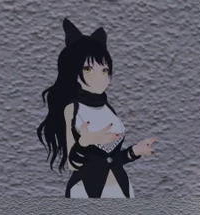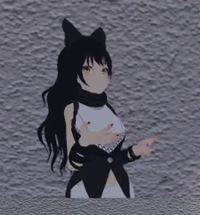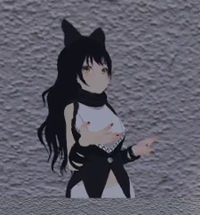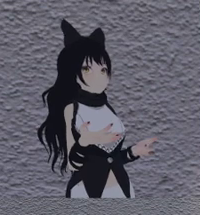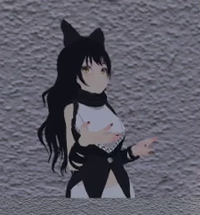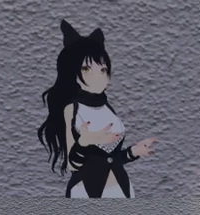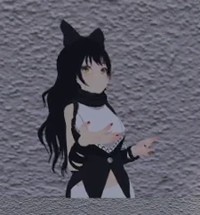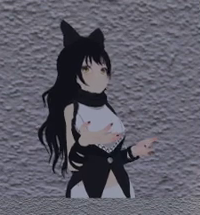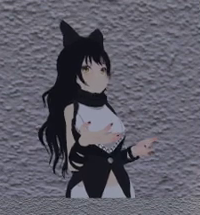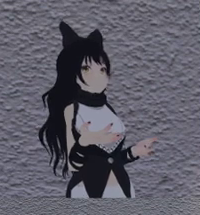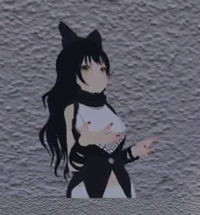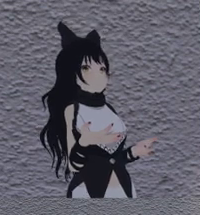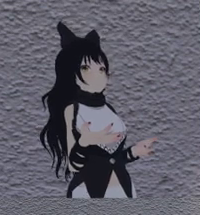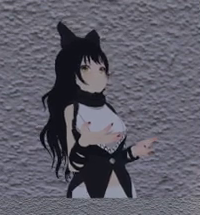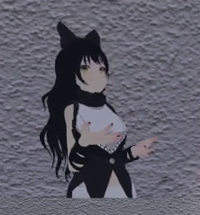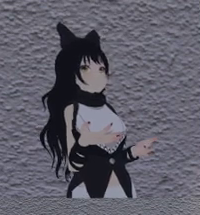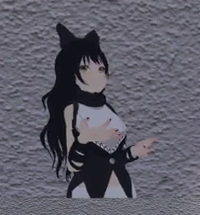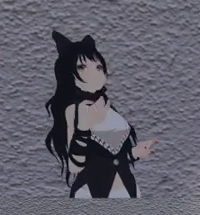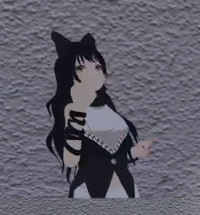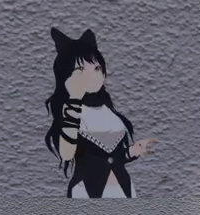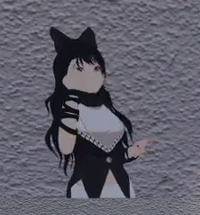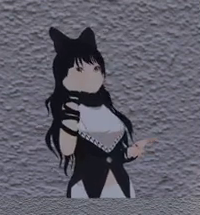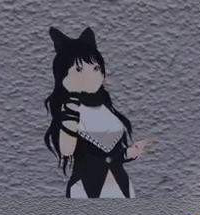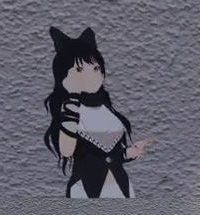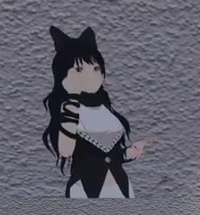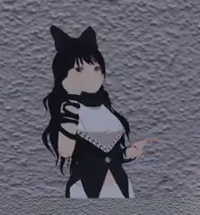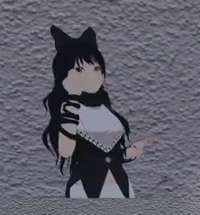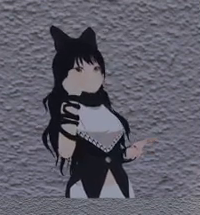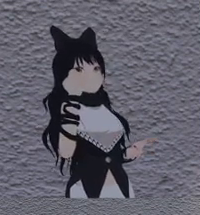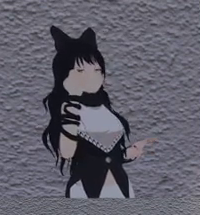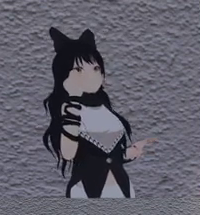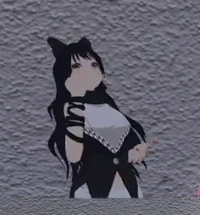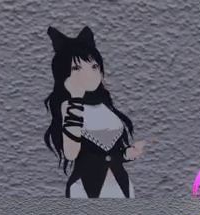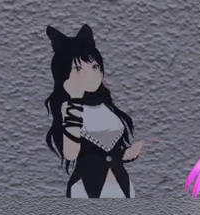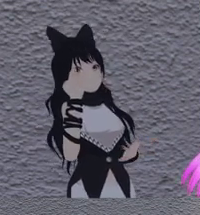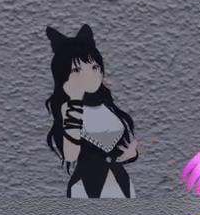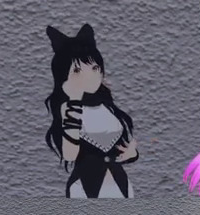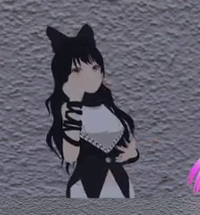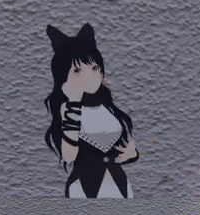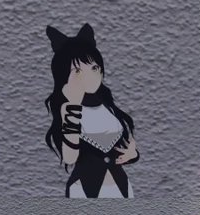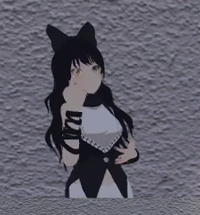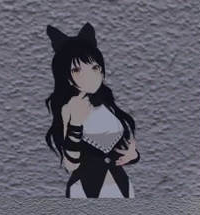In his video, it shows for empty.